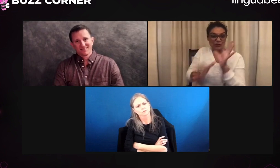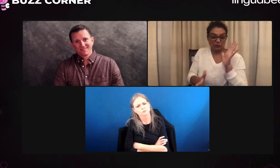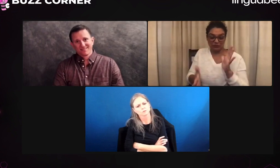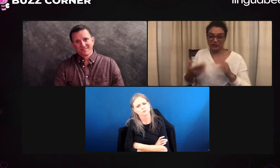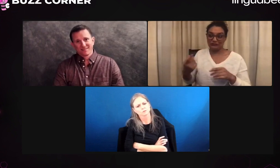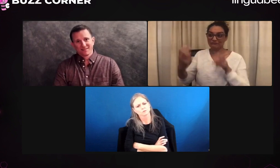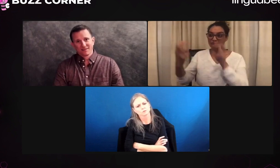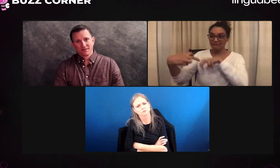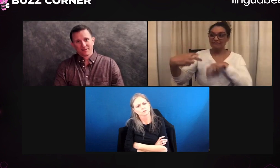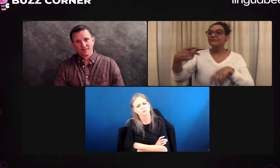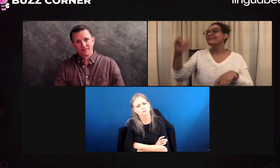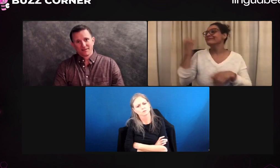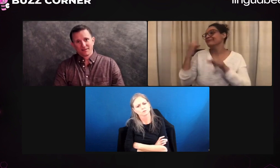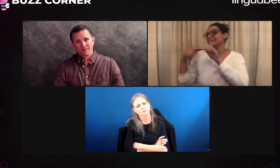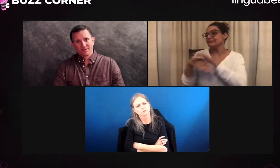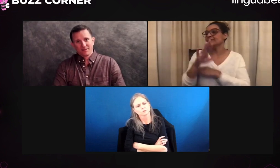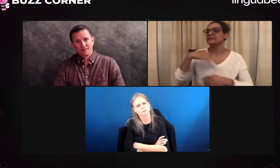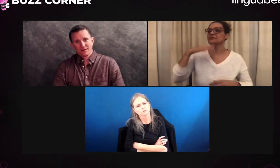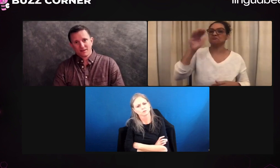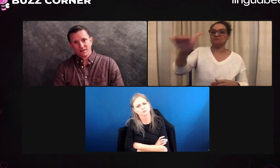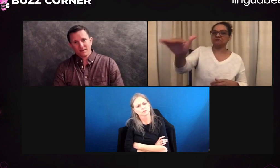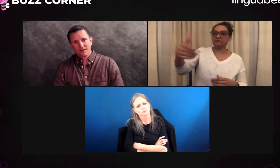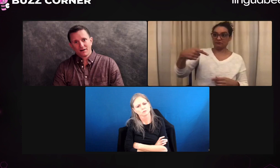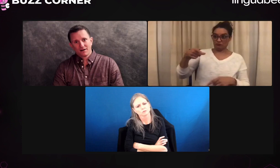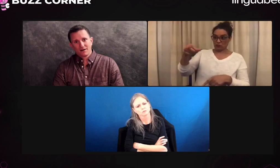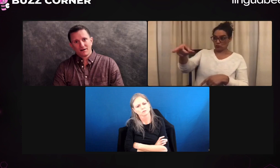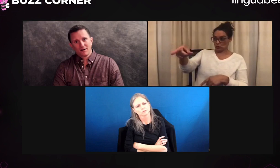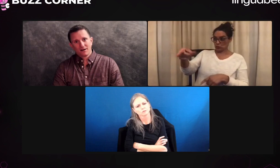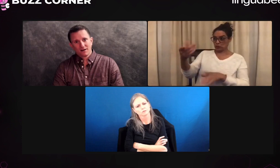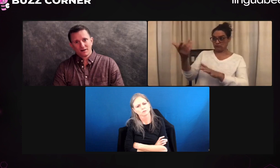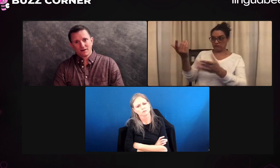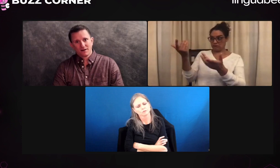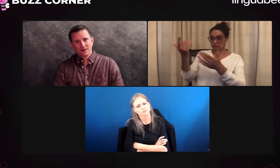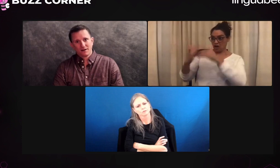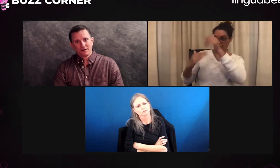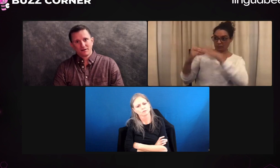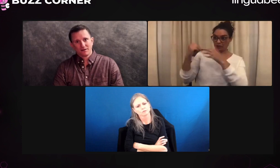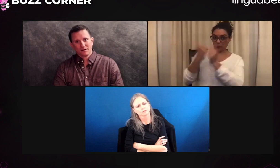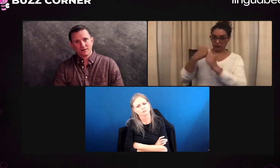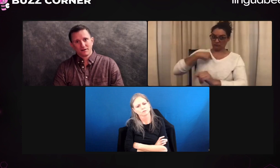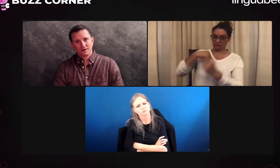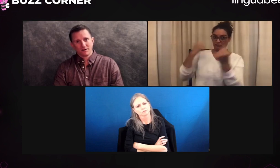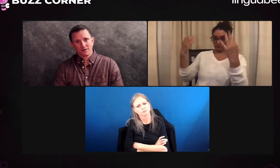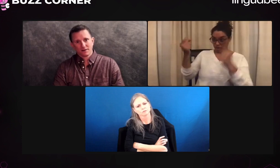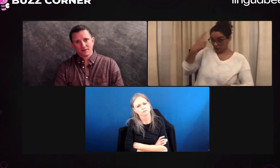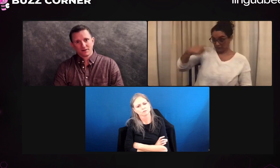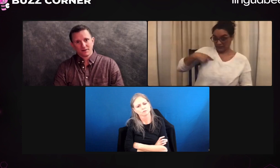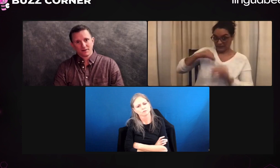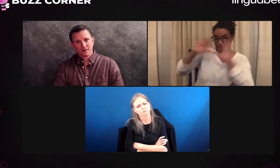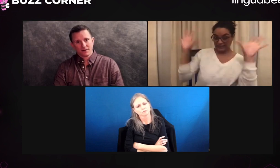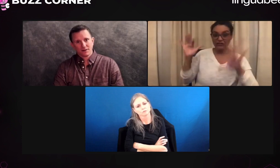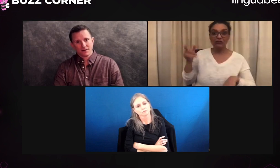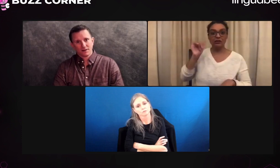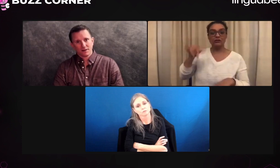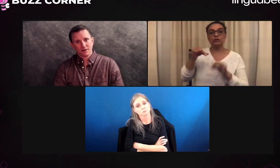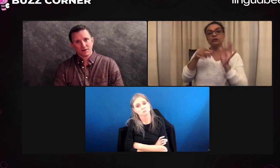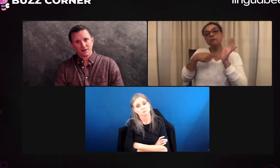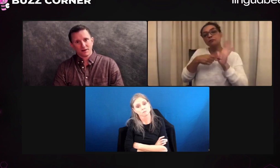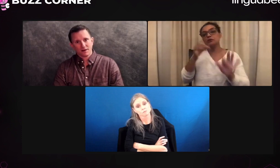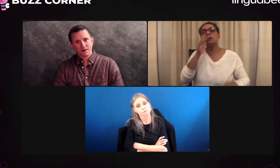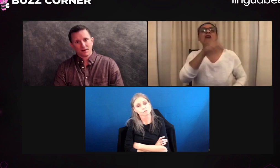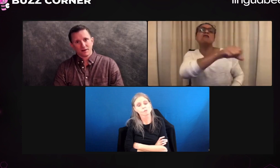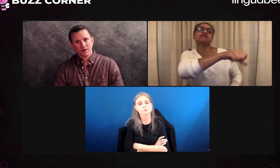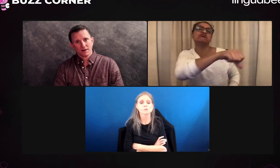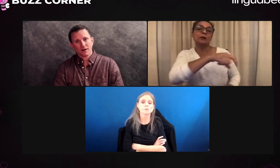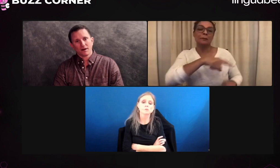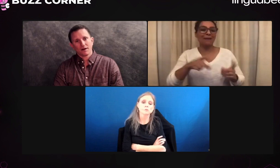the dynamic as well. If I try to engage socially with the interpreter to see if they're a match for me, to see if they're